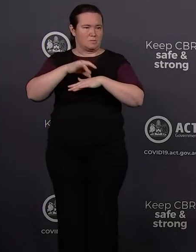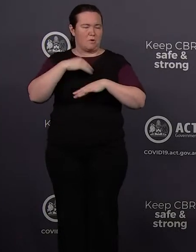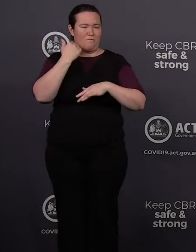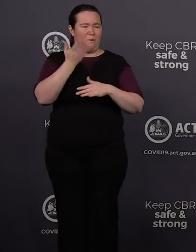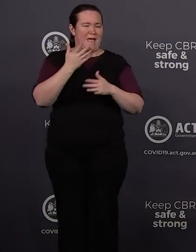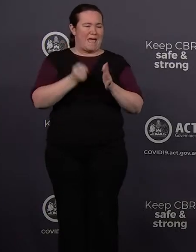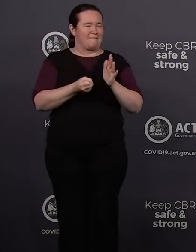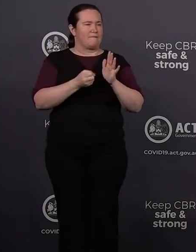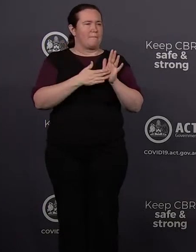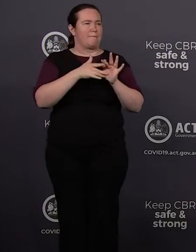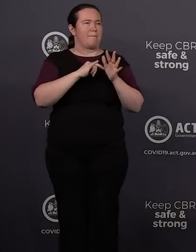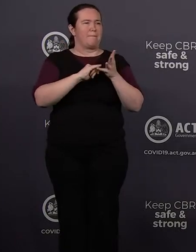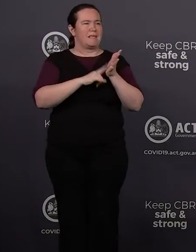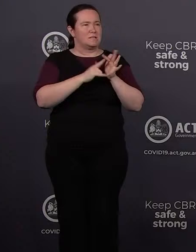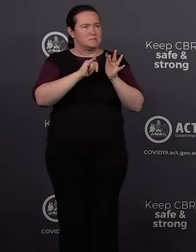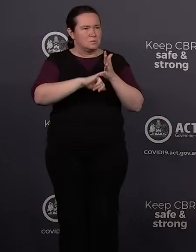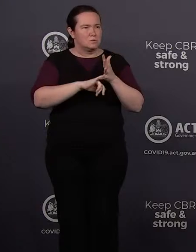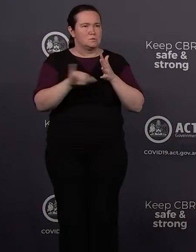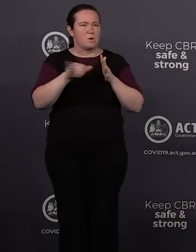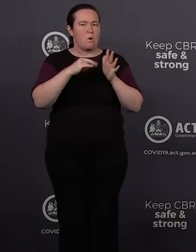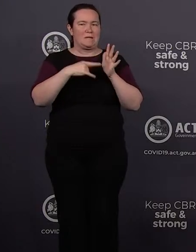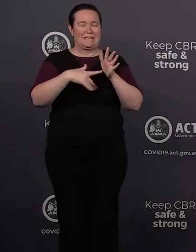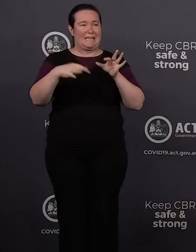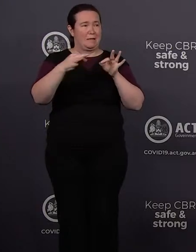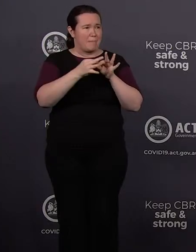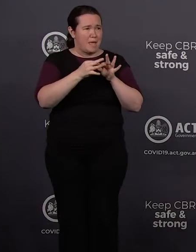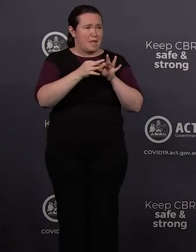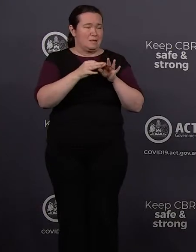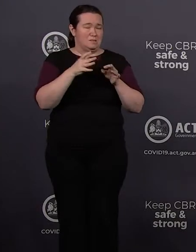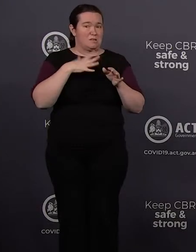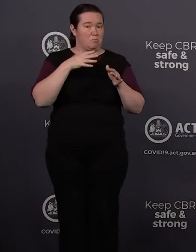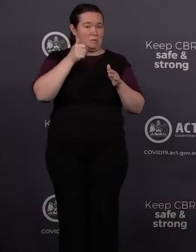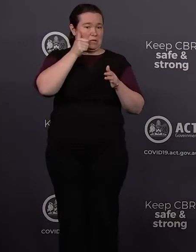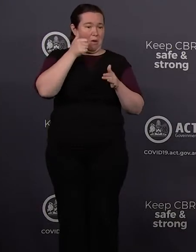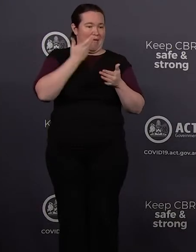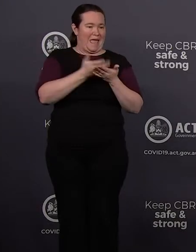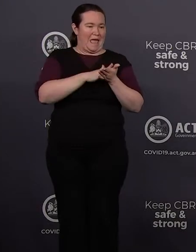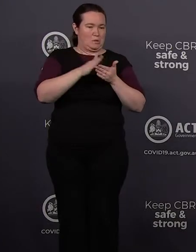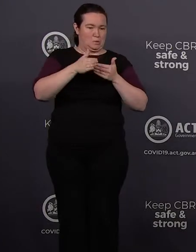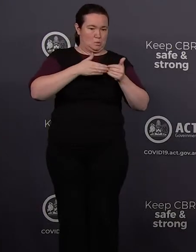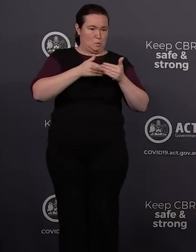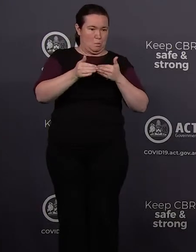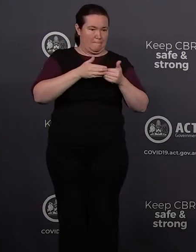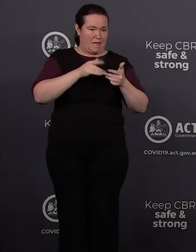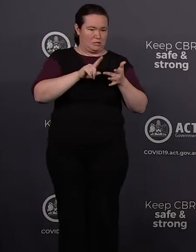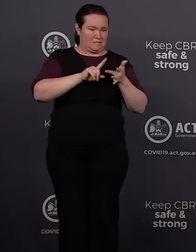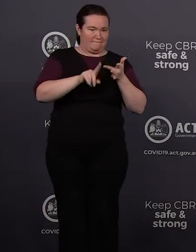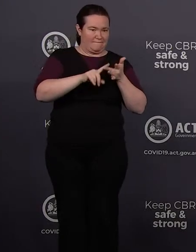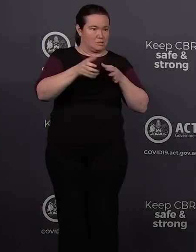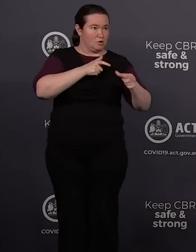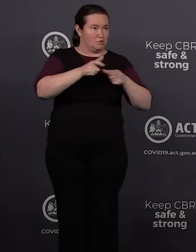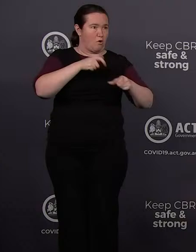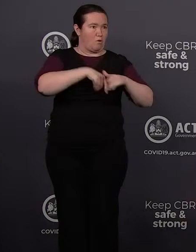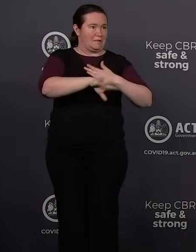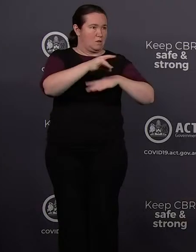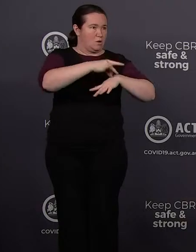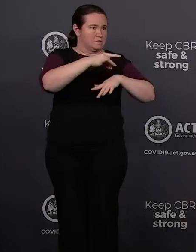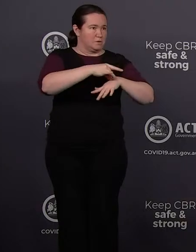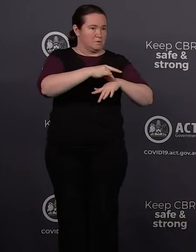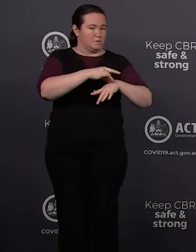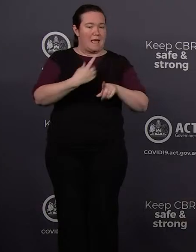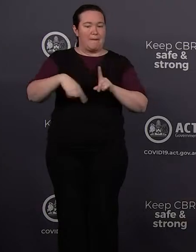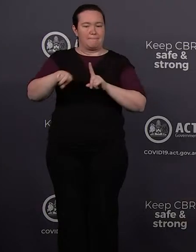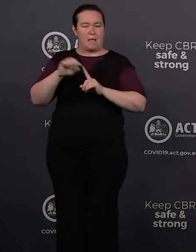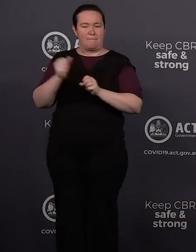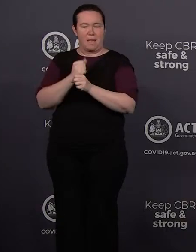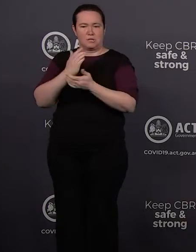measles, we've always had tuberculosis, so we're quite familiar with how to manage in hospital systems. The second thing is they will be getting the treatment that